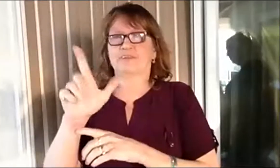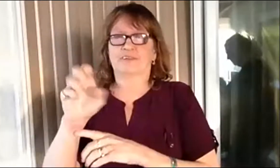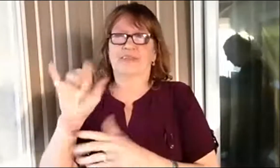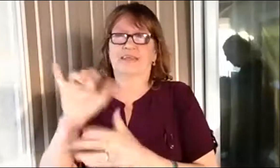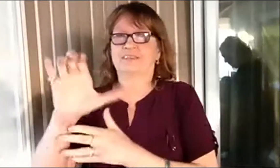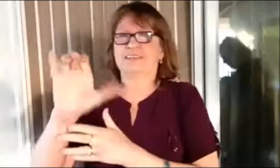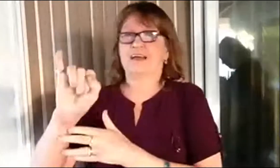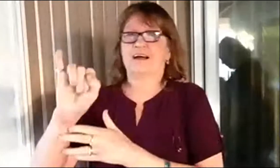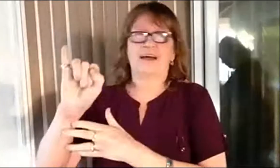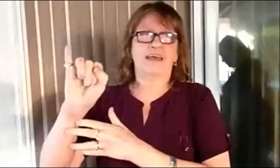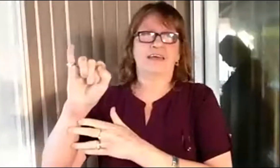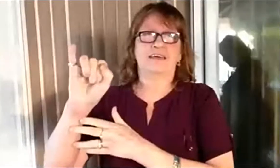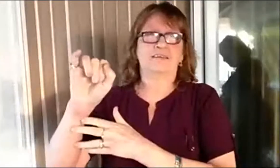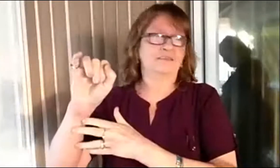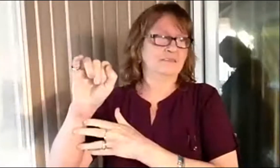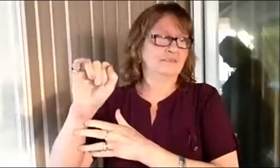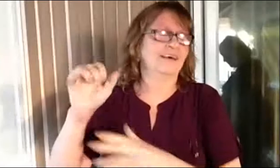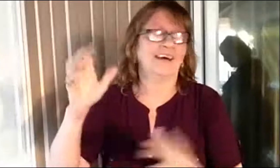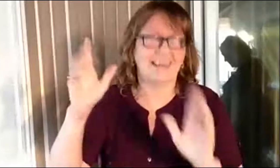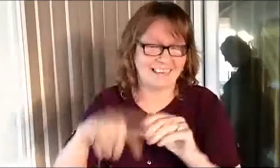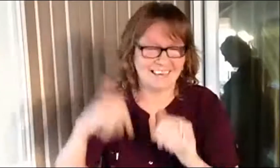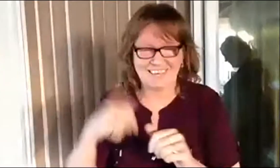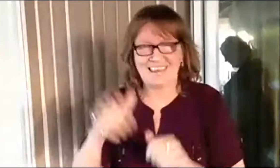Disabled. That's the CI.